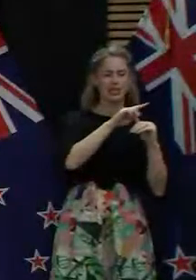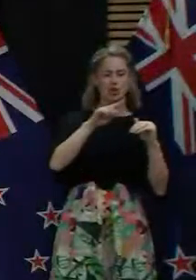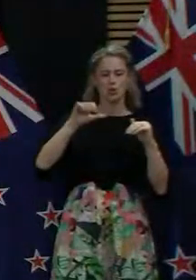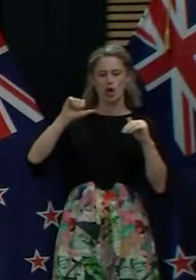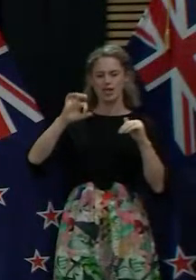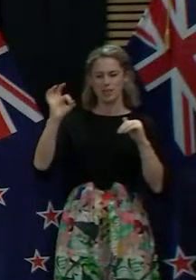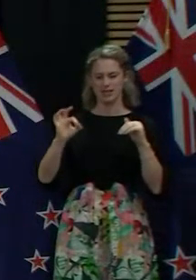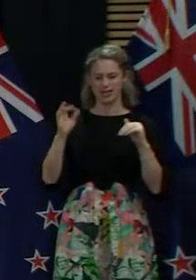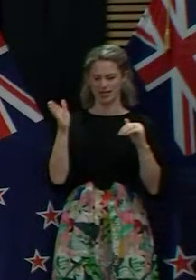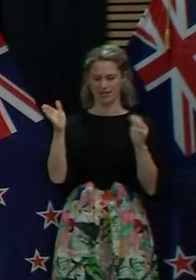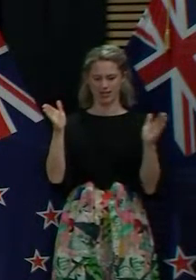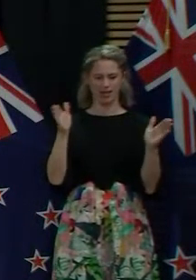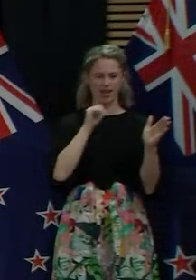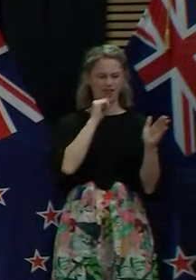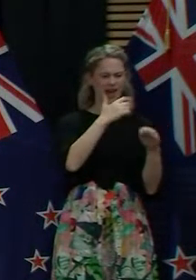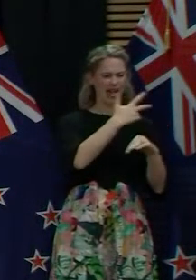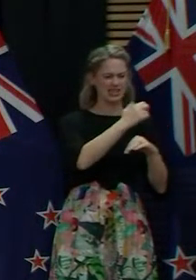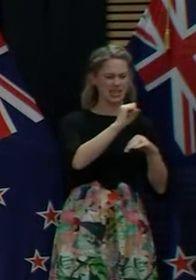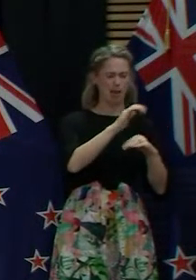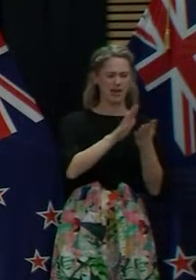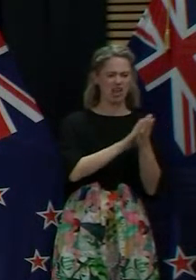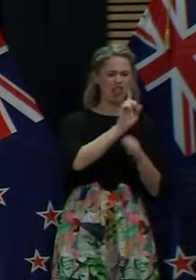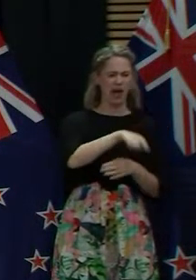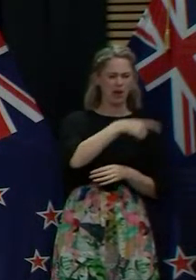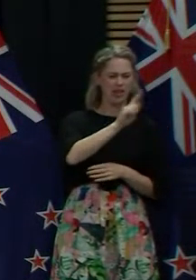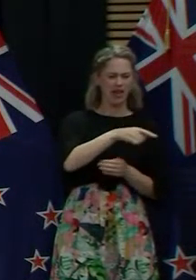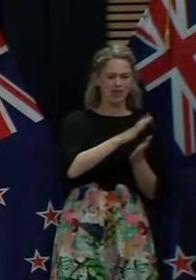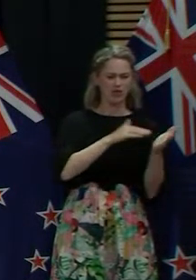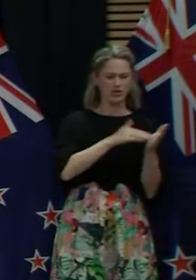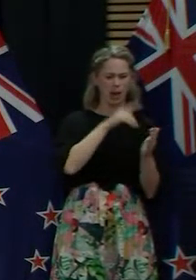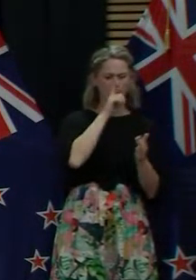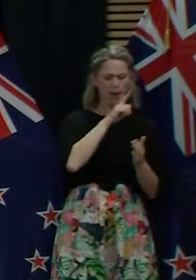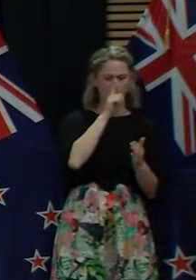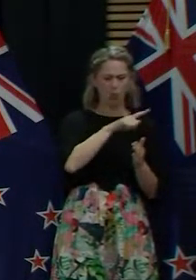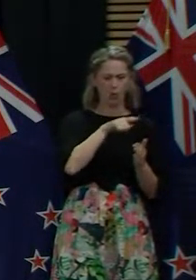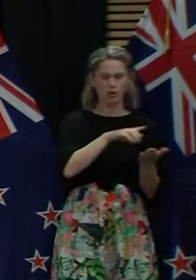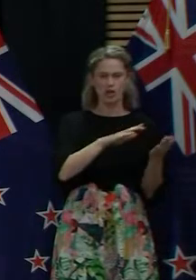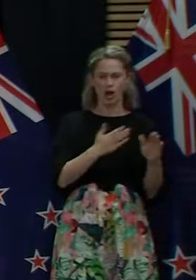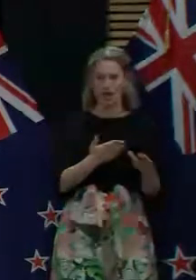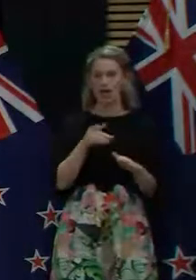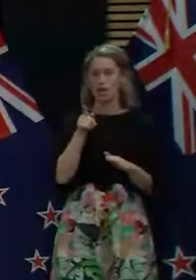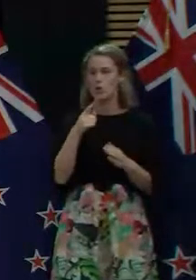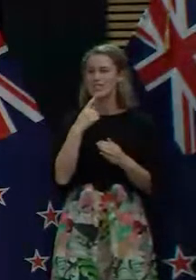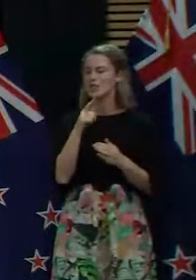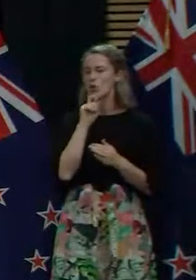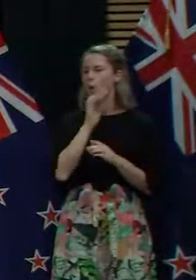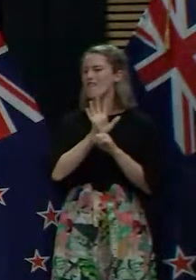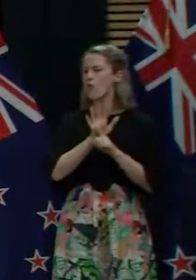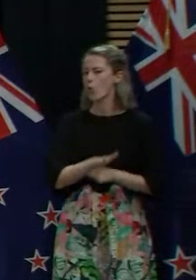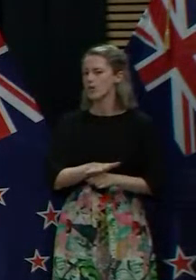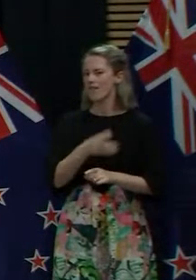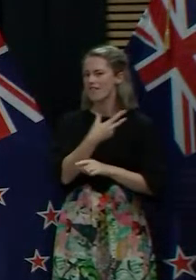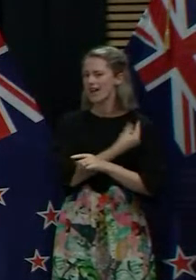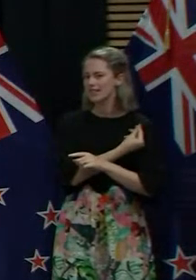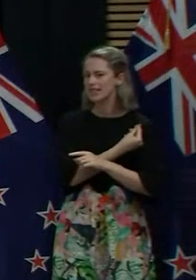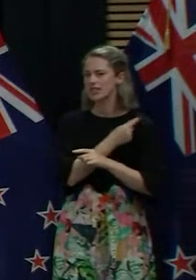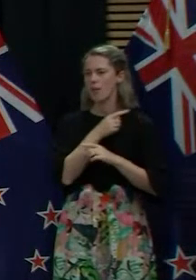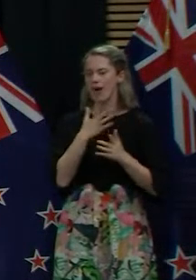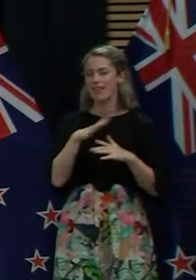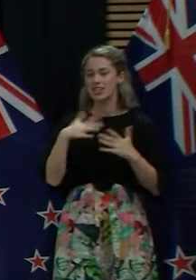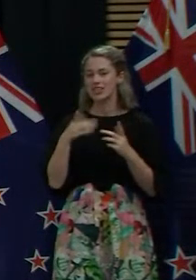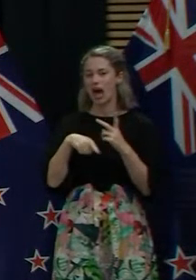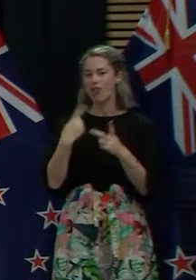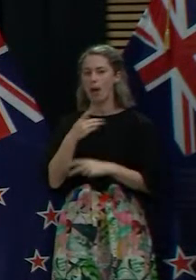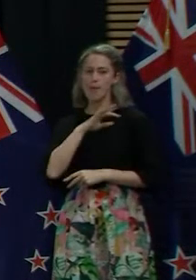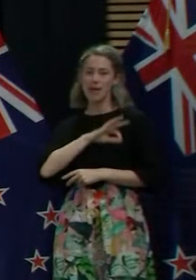thousands of New Zealanders. You've already essentially ruled out the stick, which is mandatory vaccination. Is there any sort of carrot